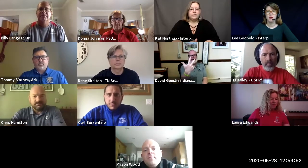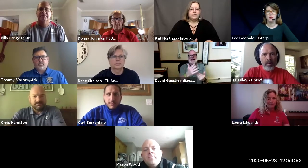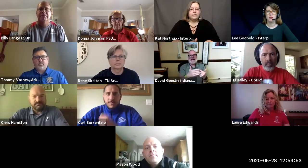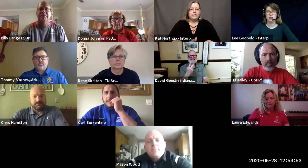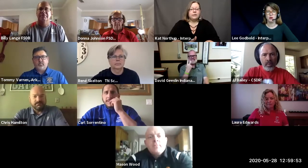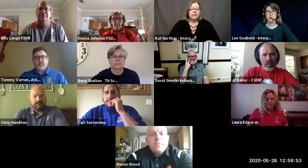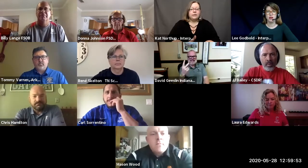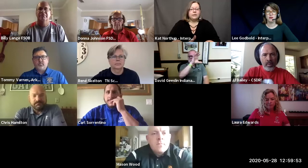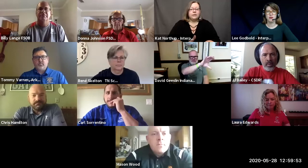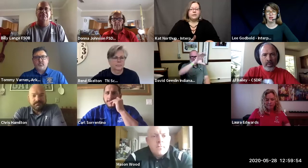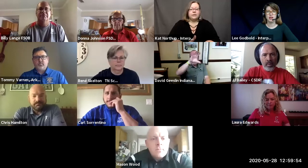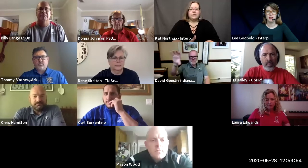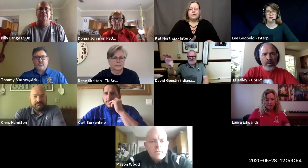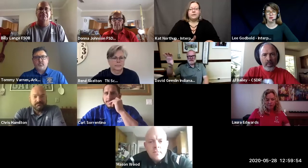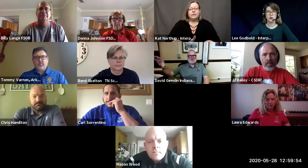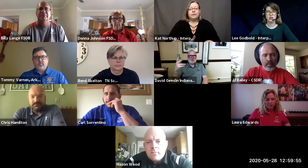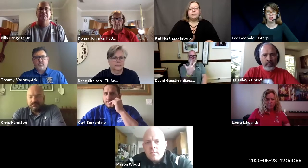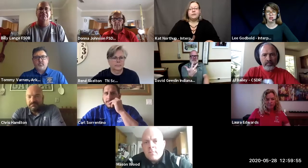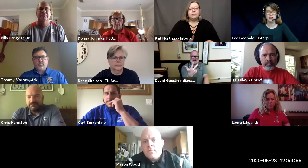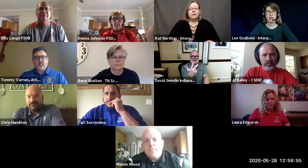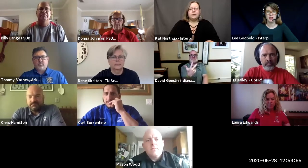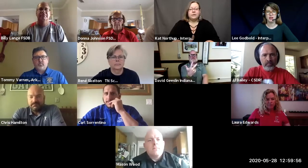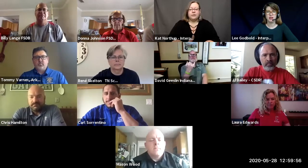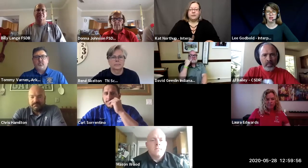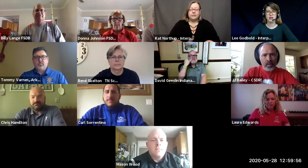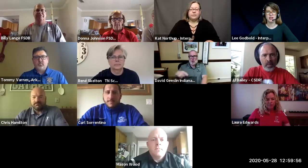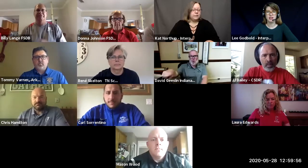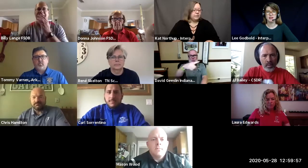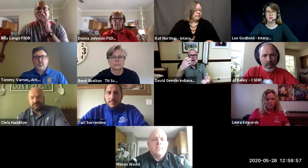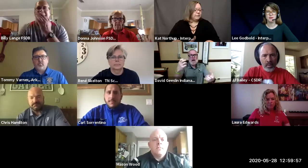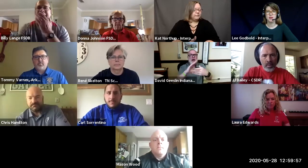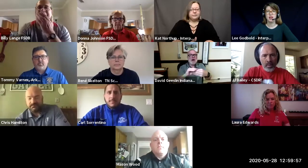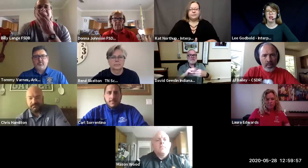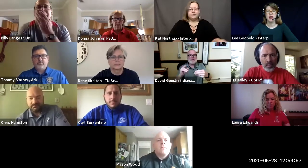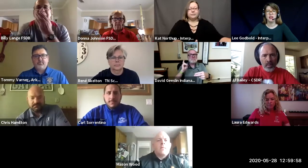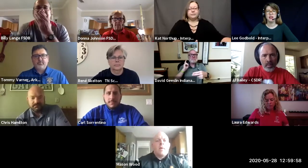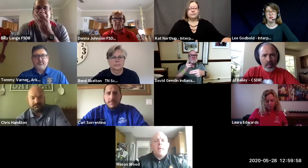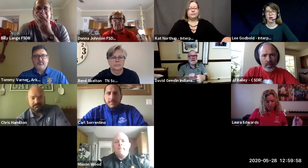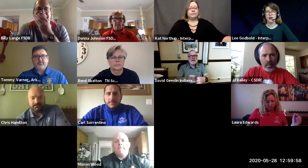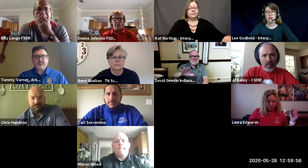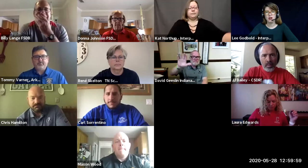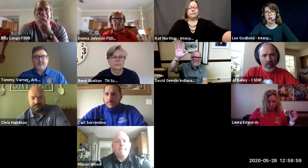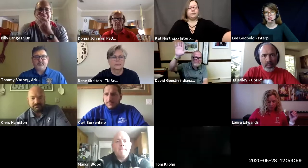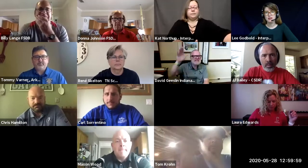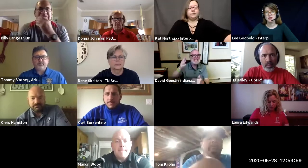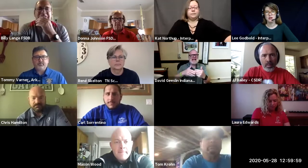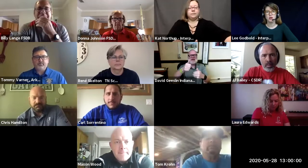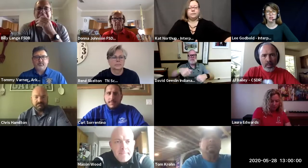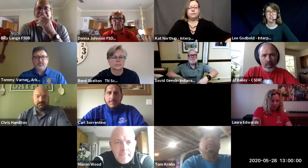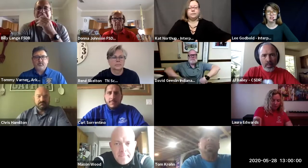For a total of 3 folks on screen, it'll make it a lot easier on the eyes. And if you have a comment, a